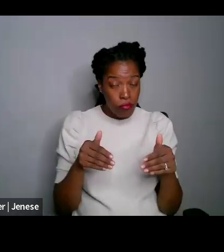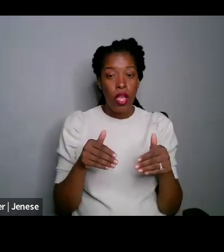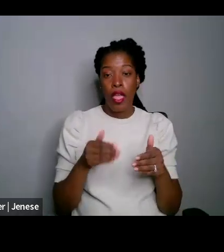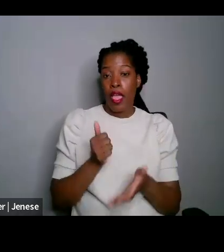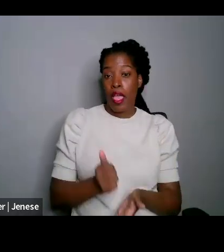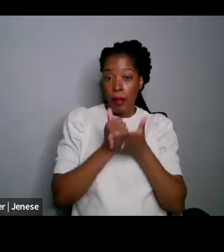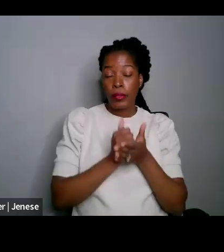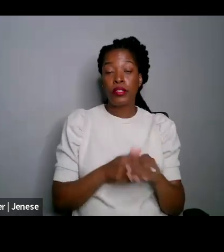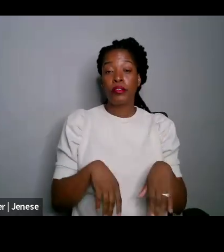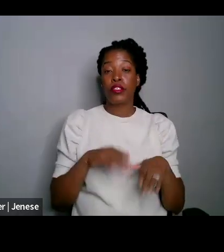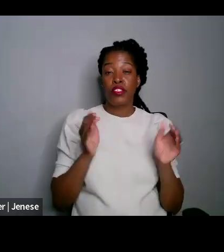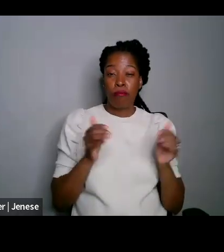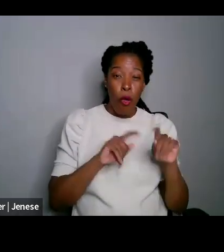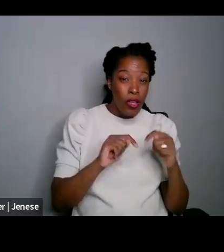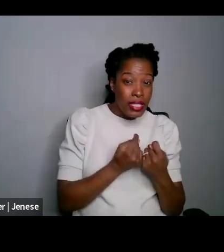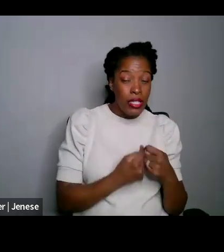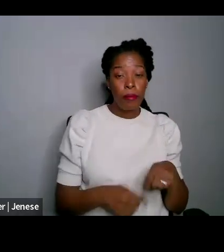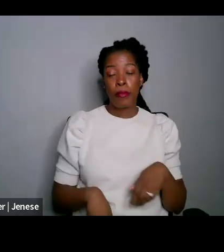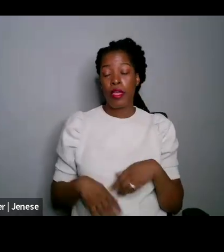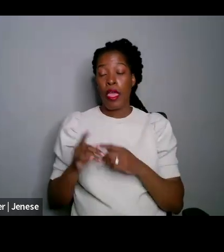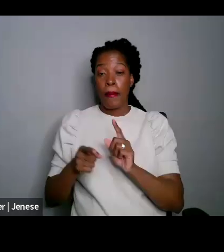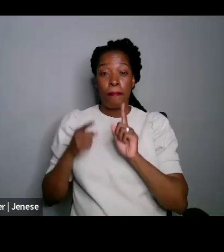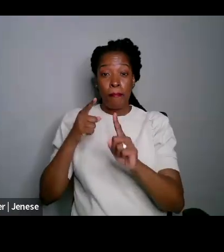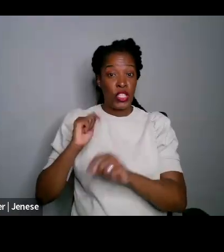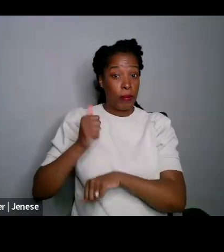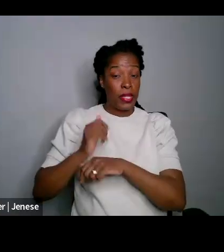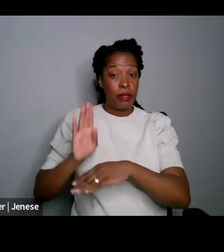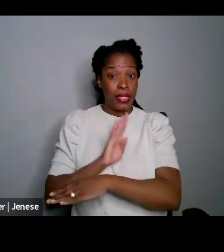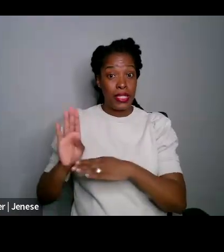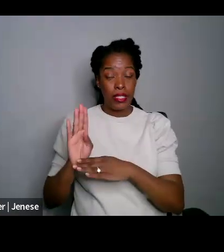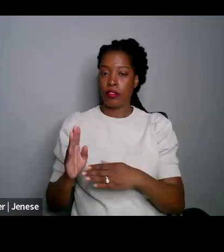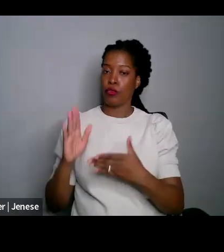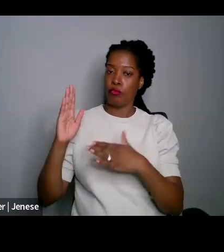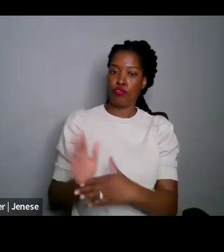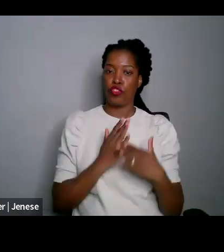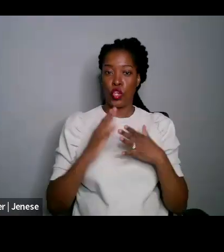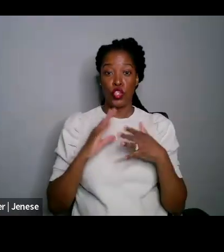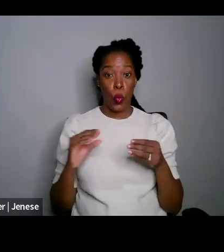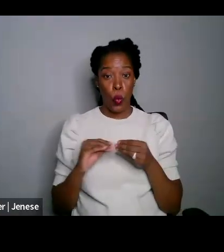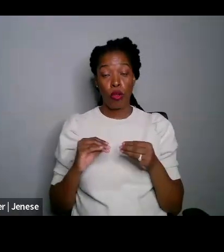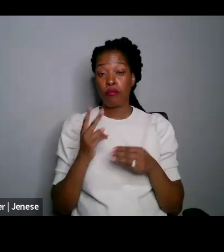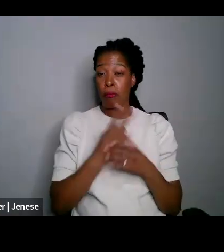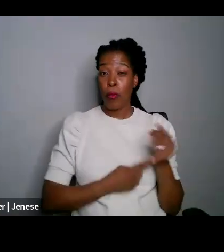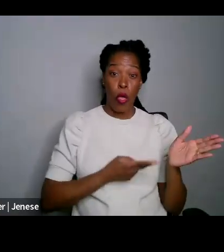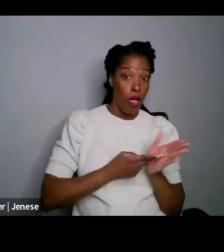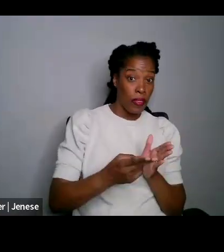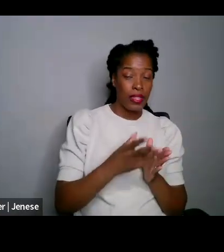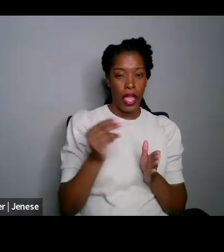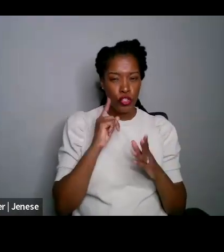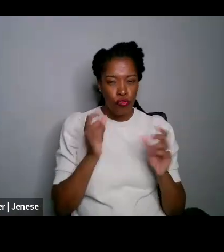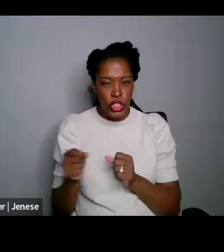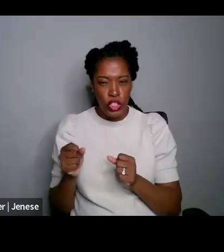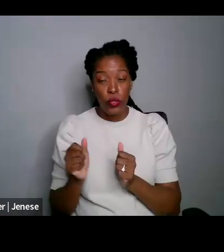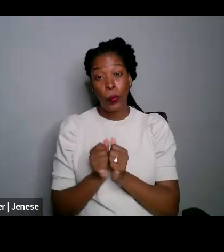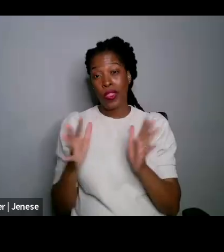small teams tell their stories in a way that's both authentic and strategic without the need for a huge budget or